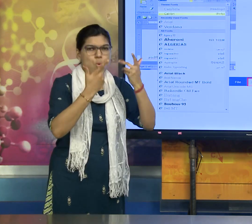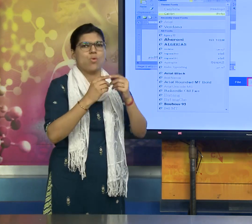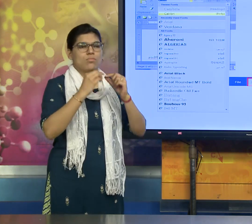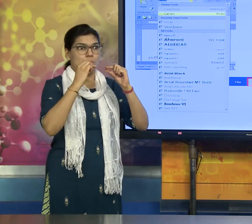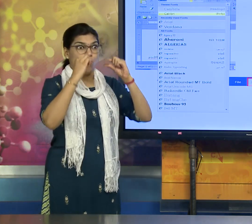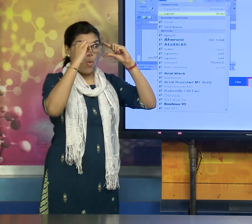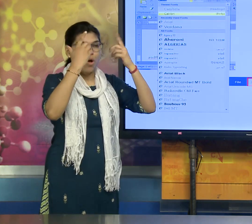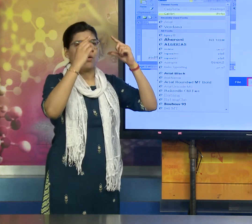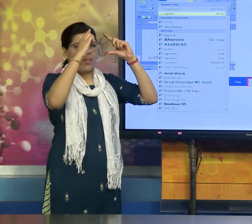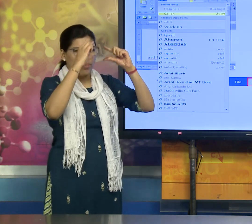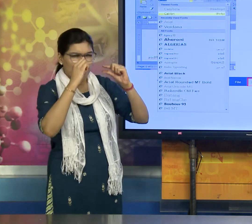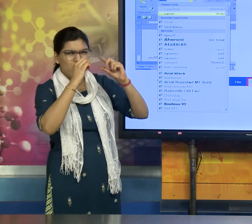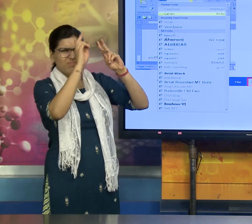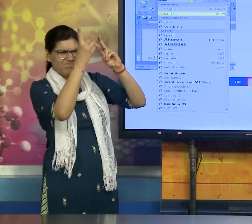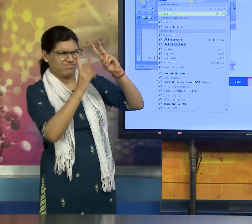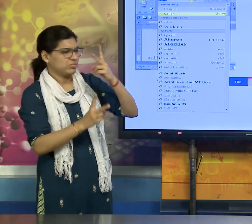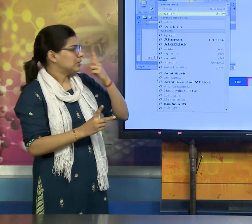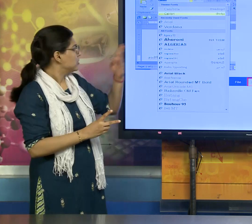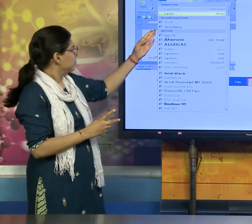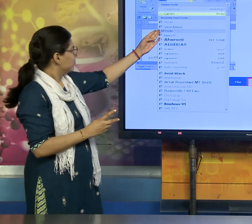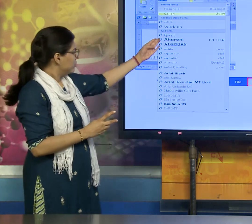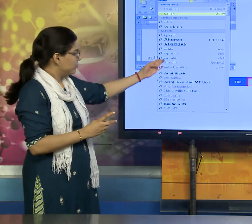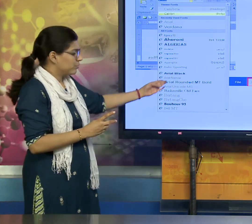Big font, small font, bold font,